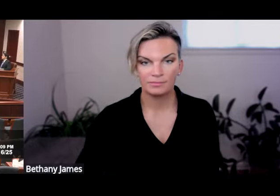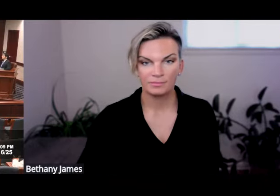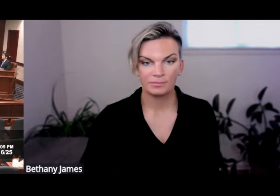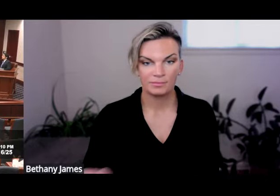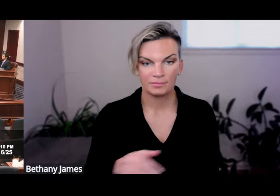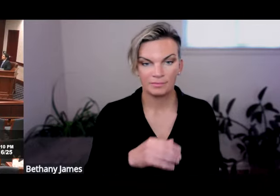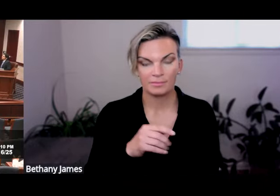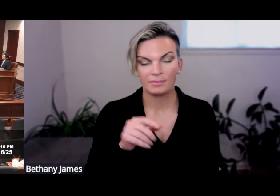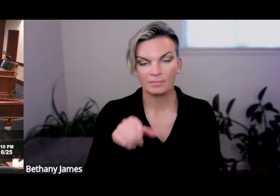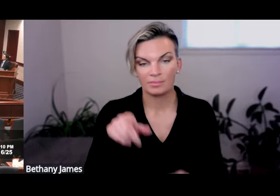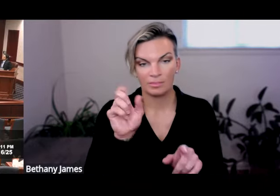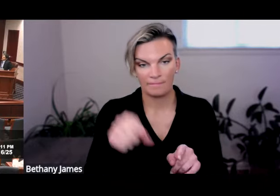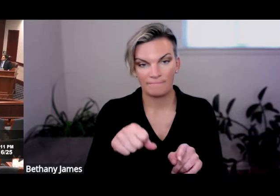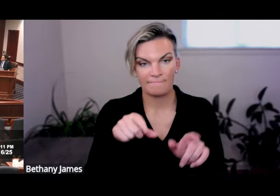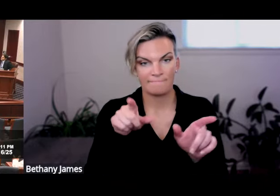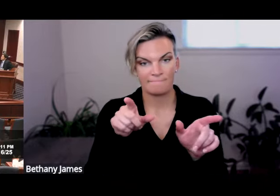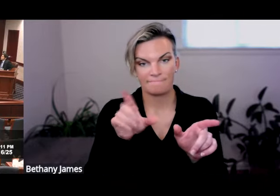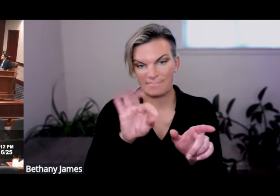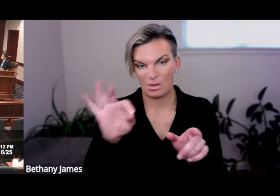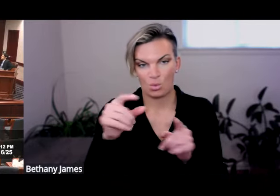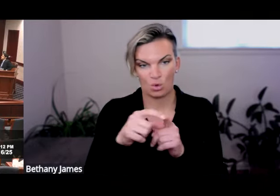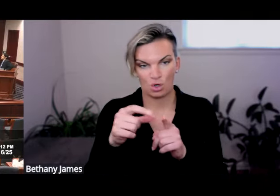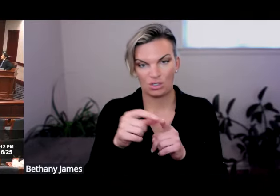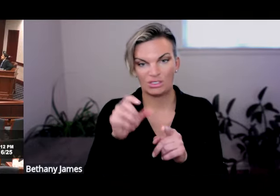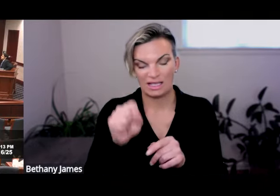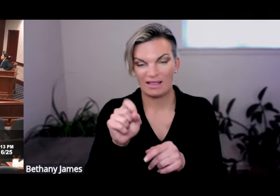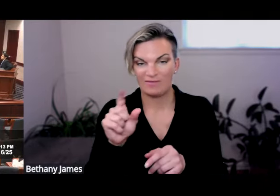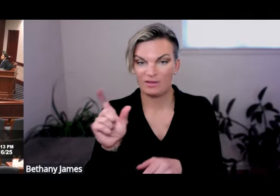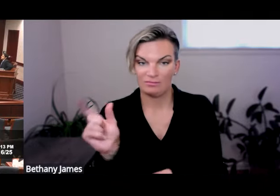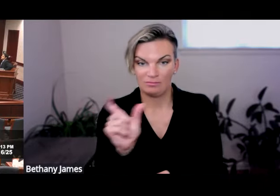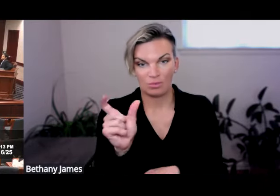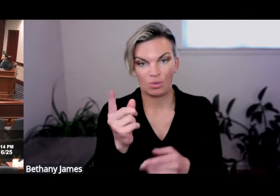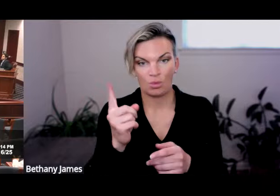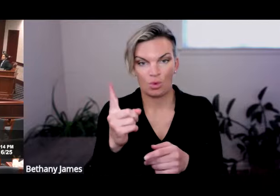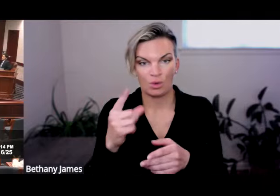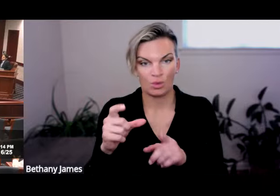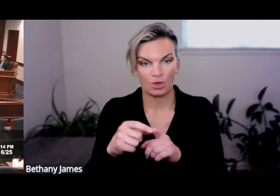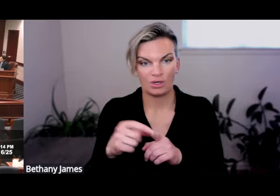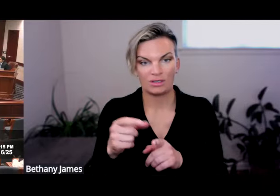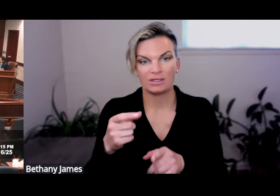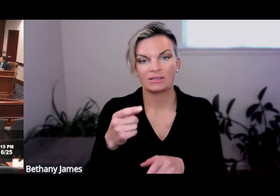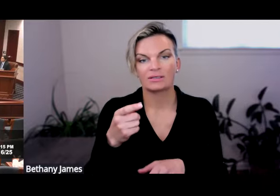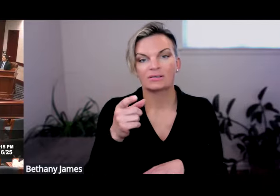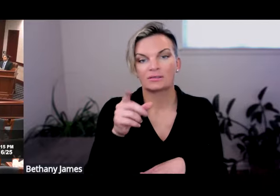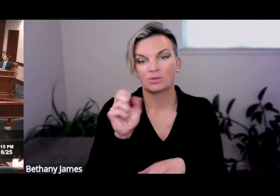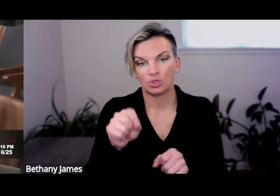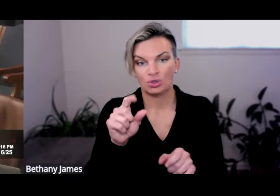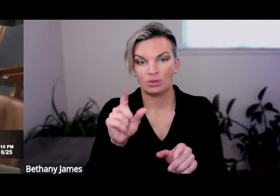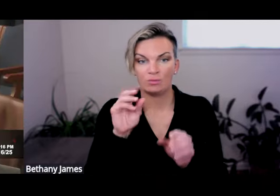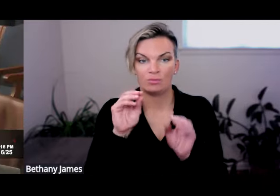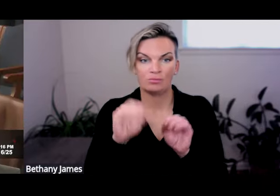maintain. I have a question for our attorneys or Adam,